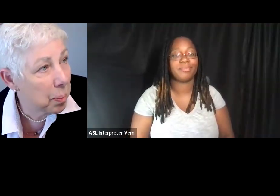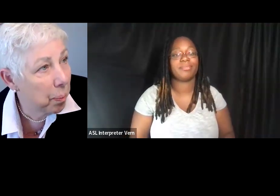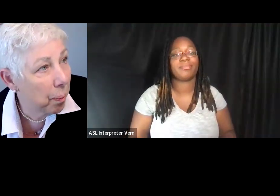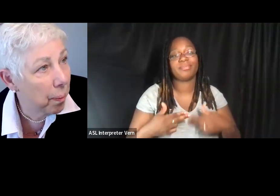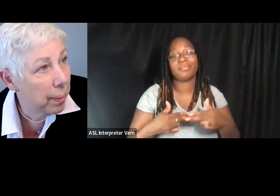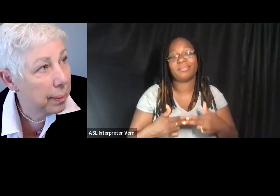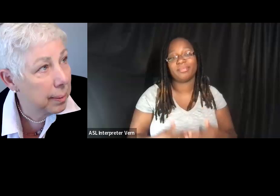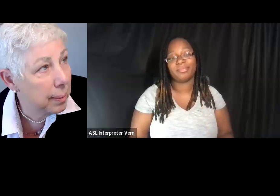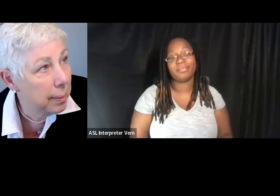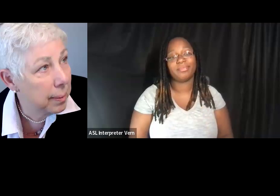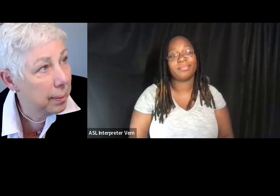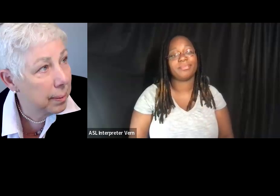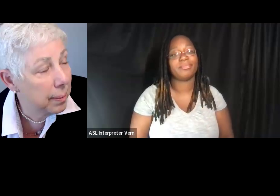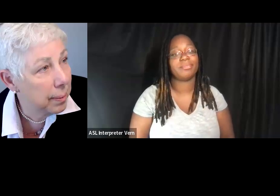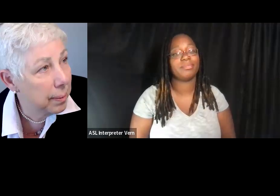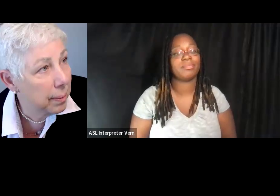slide.